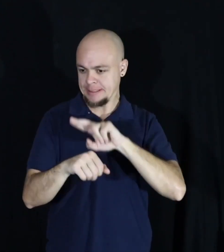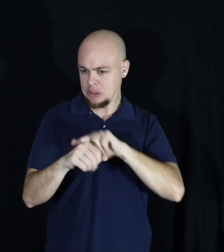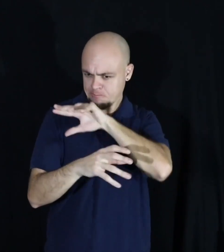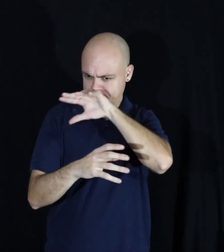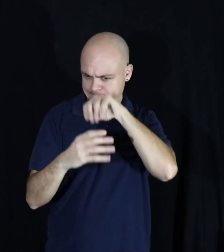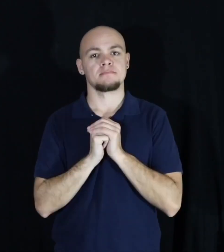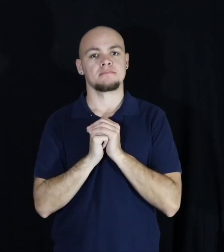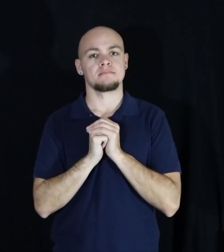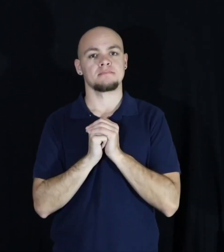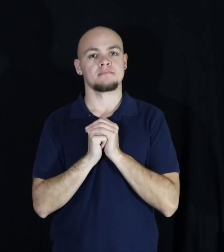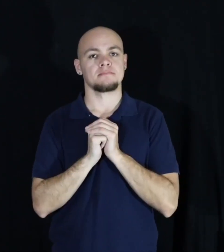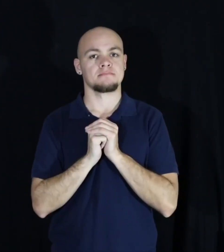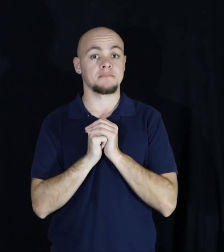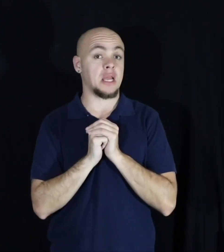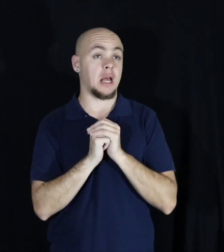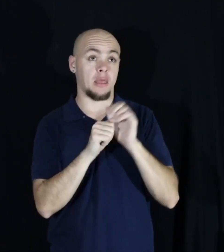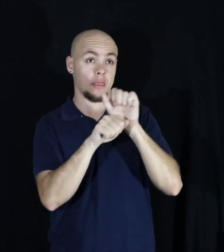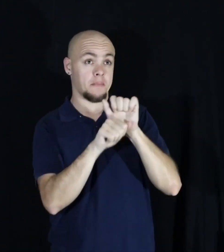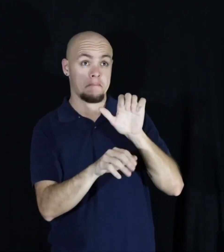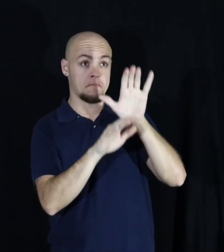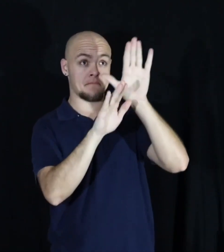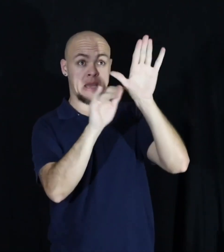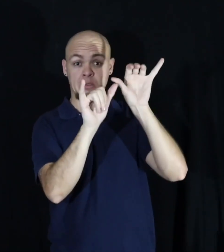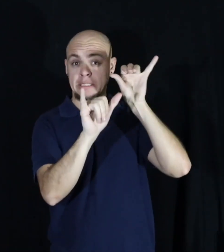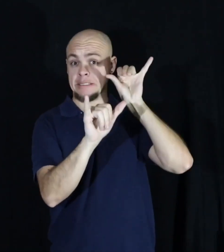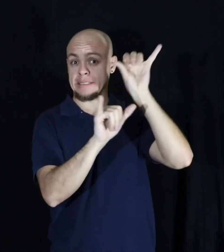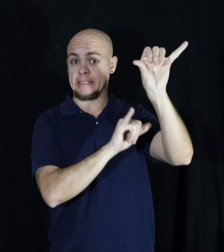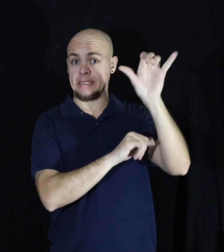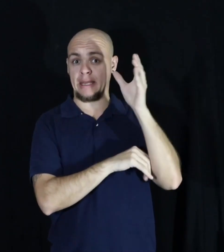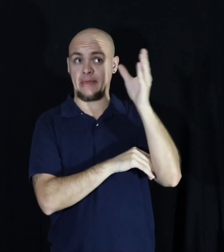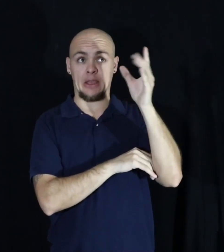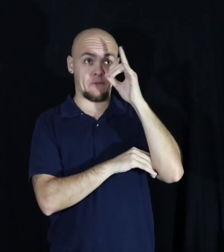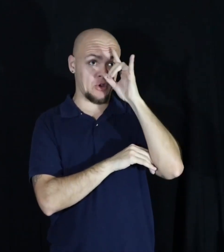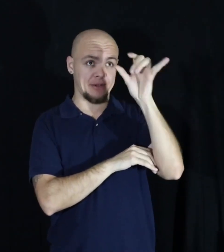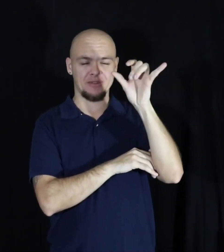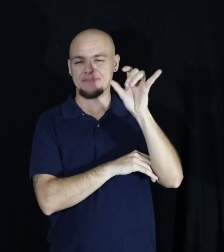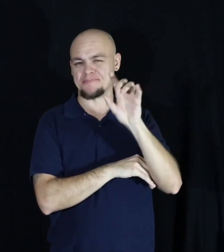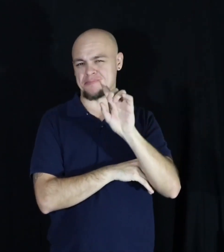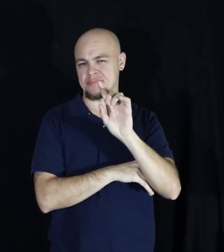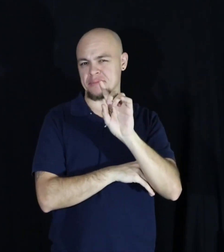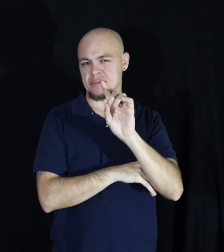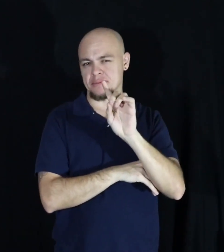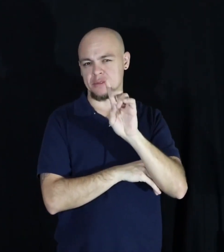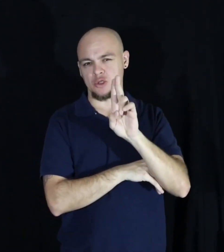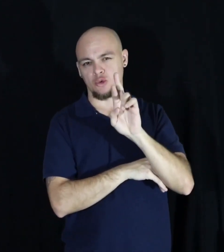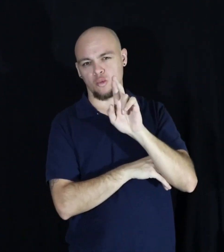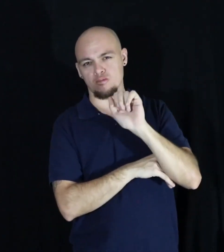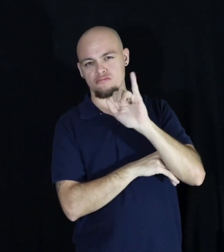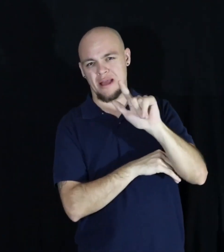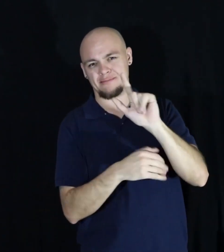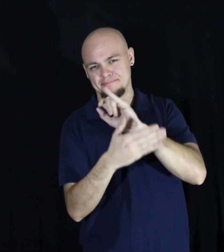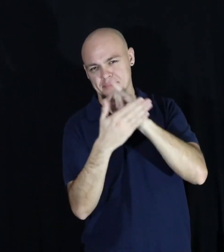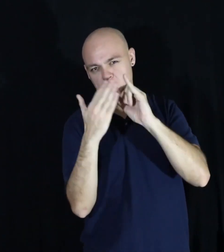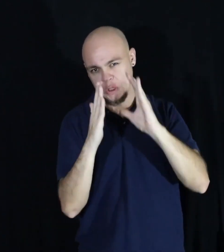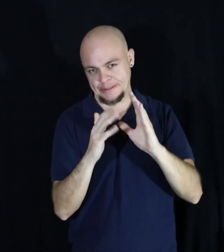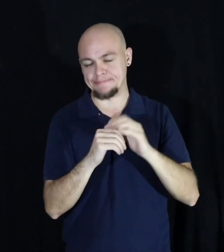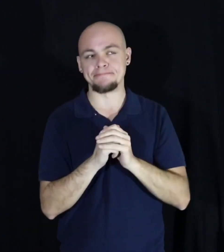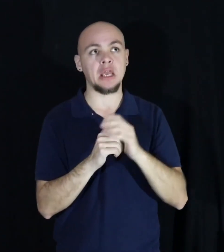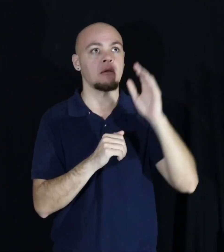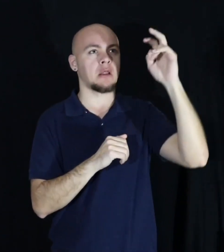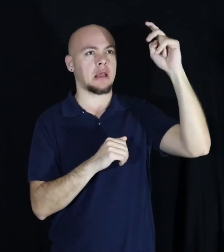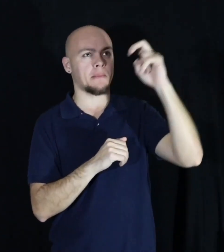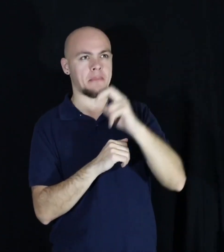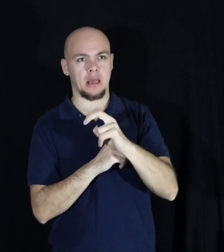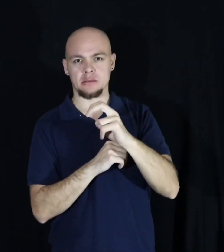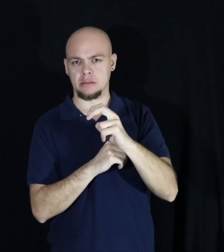lives. Forever, wrote French surrealist author René Dumel. You have to come down again. So why bother in the